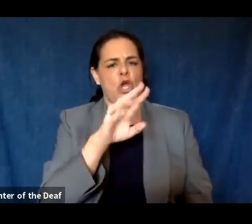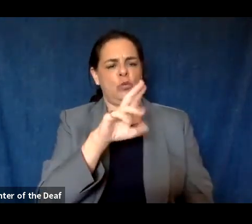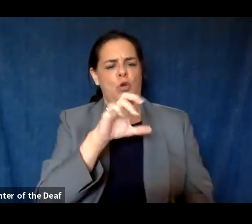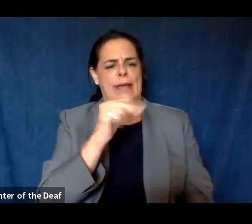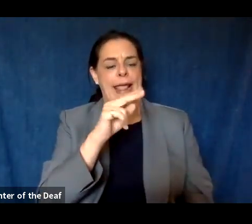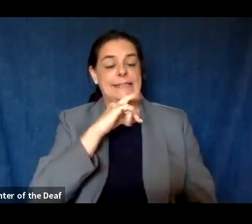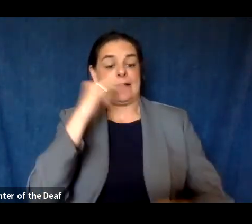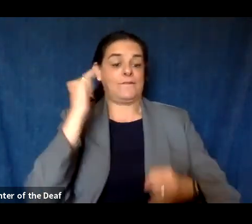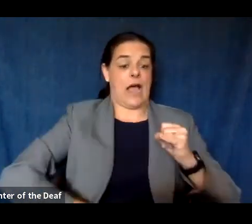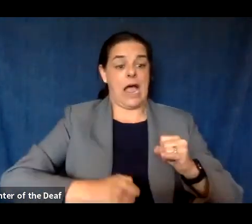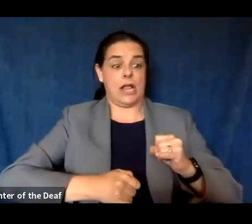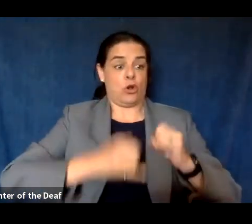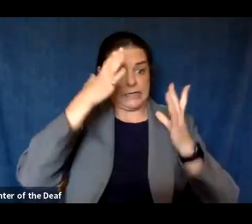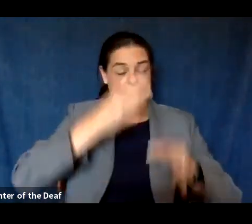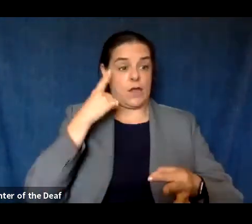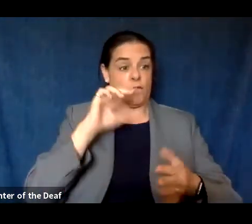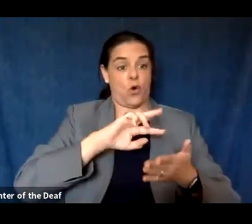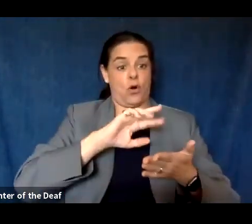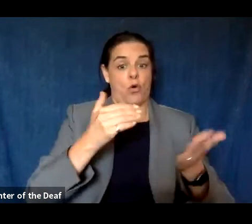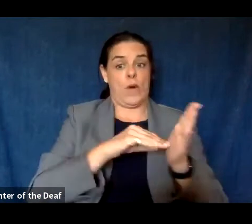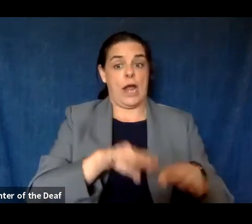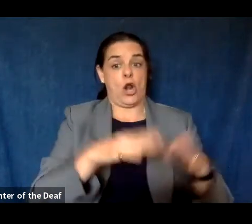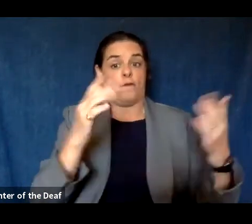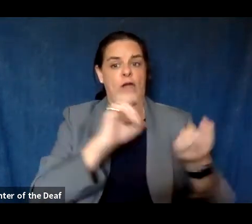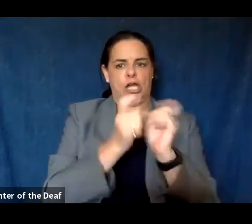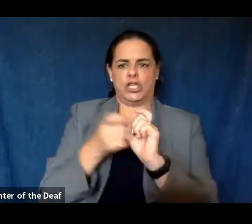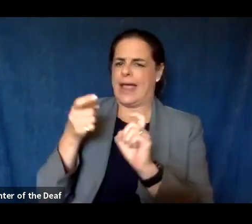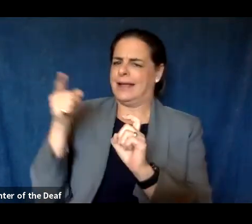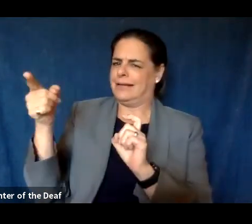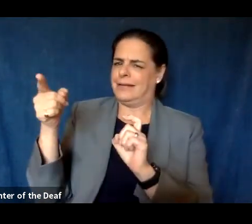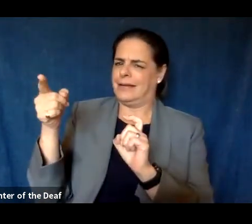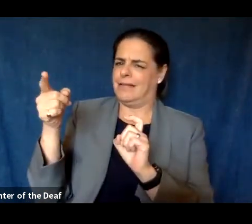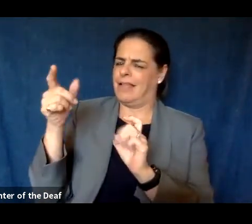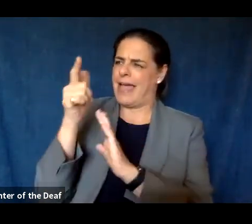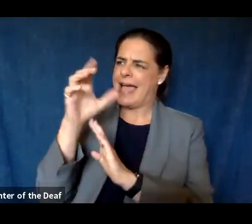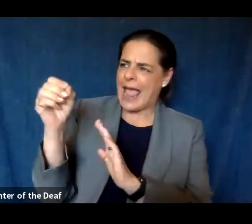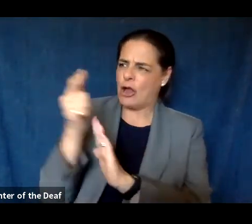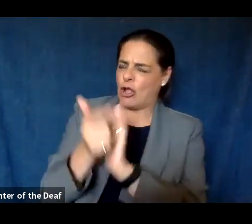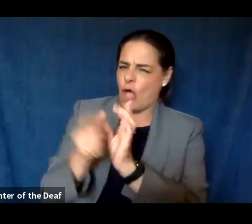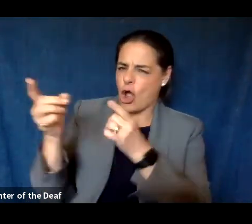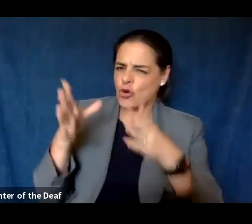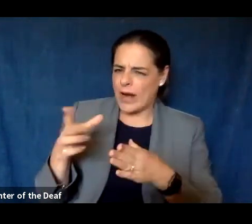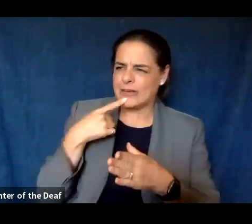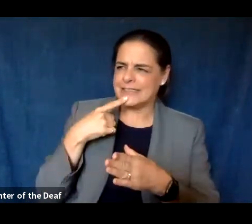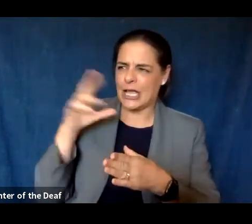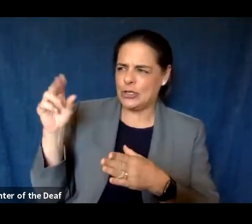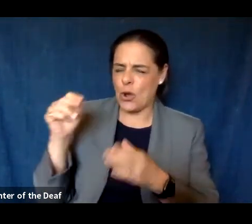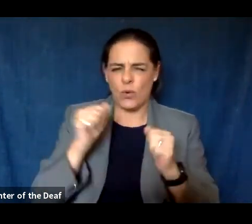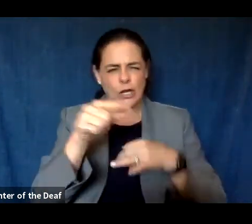on reopening plans. The change from the county law director said otherwise. Can you talk about your role specifically?